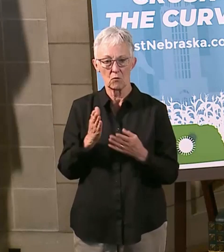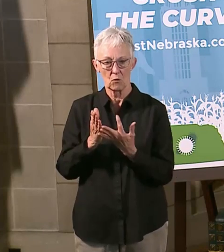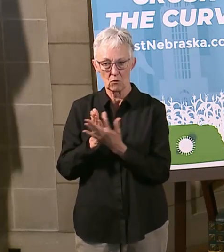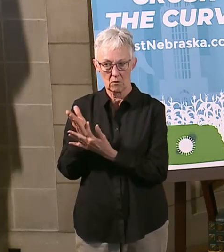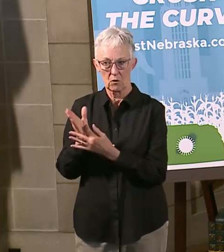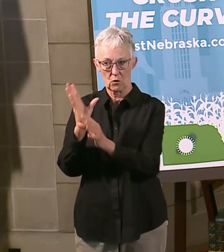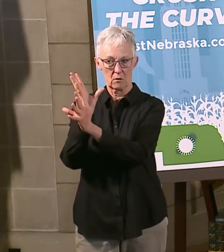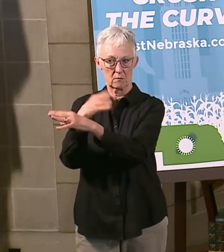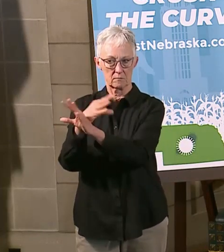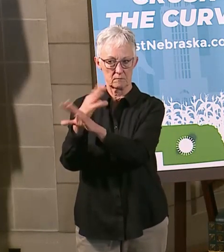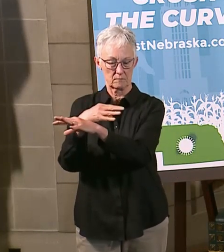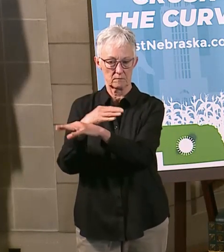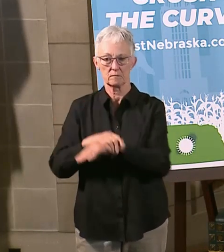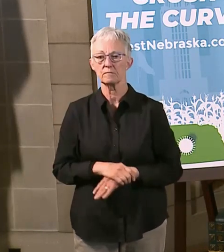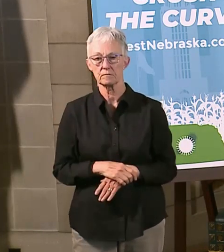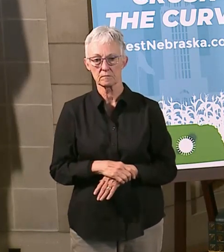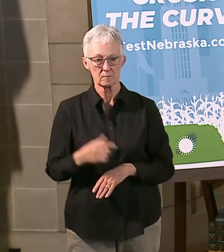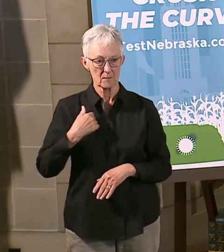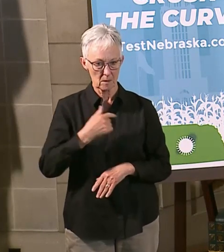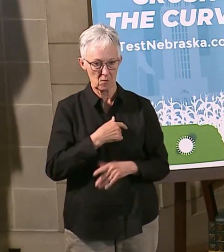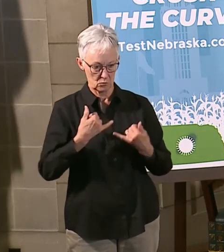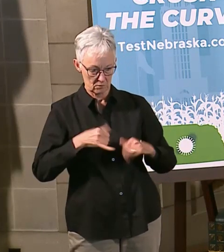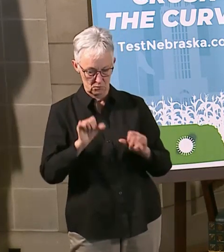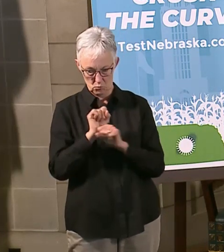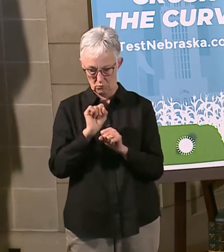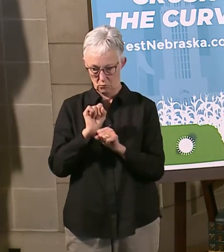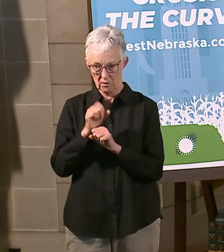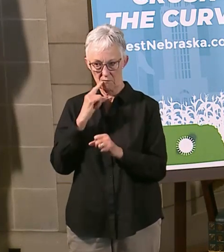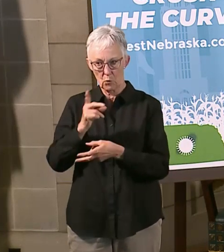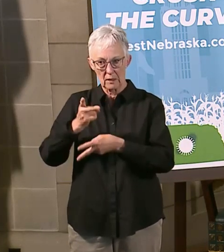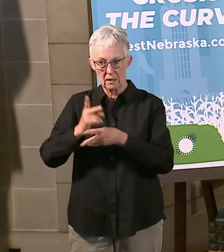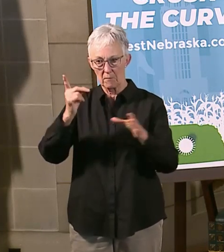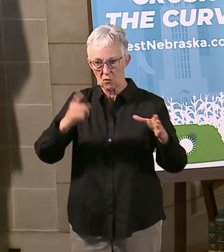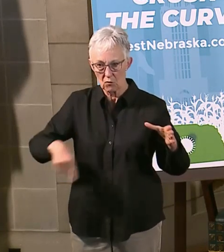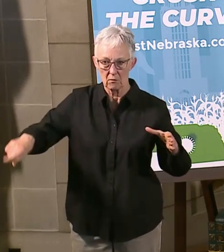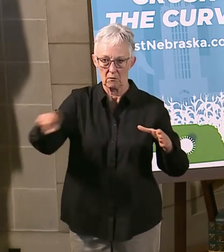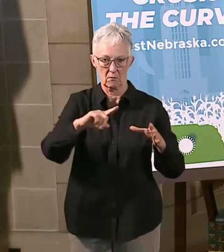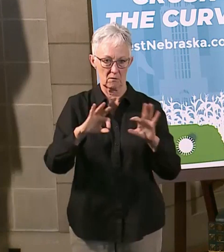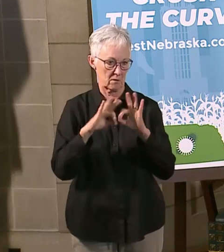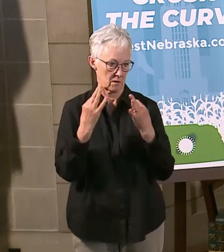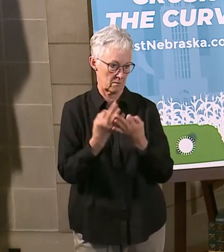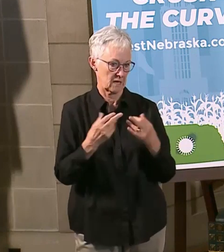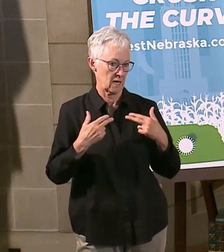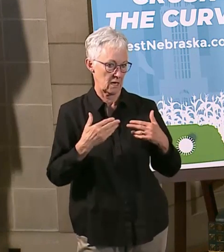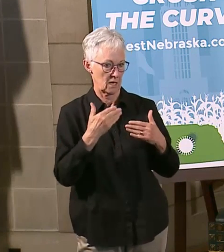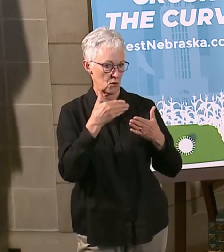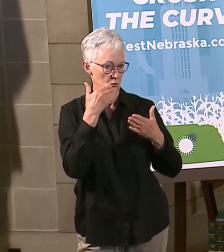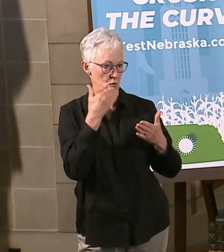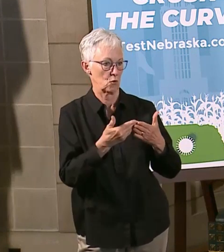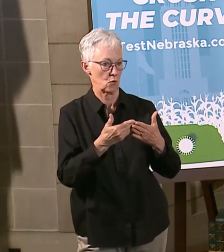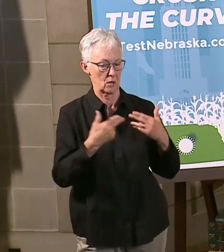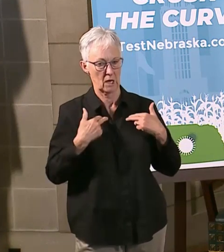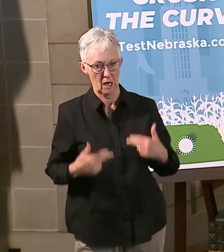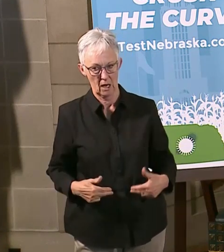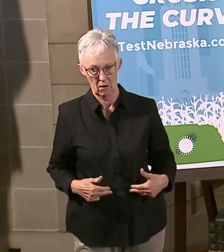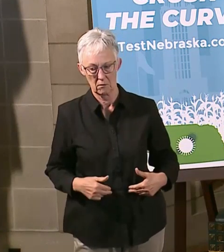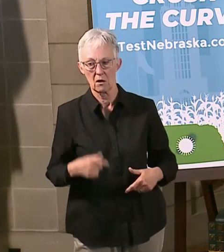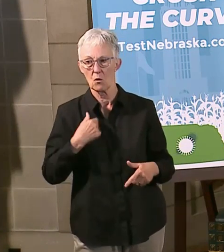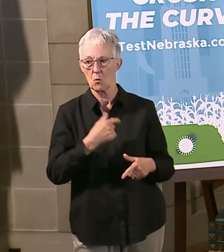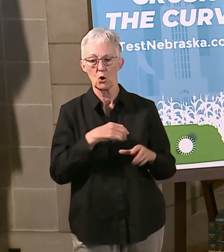time, WIC is still working to help families stay connected and healthy. Nutrition, breastfeeding, and health education is now happening over the